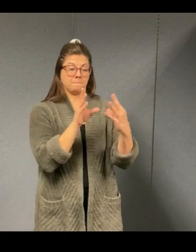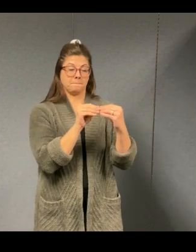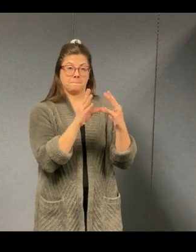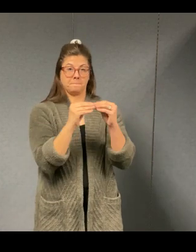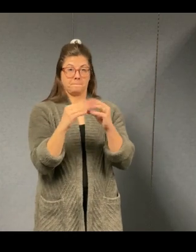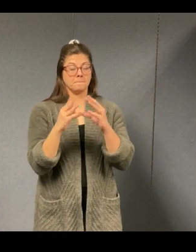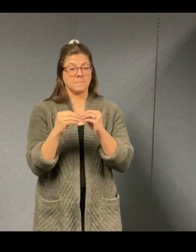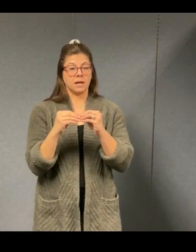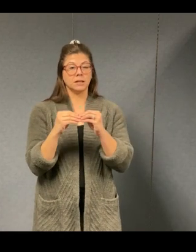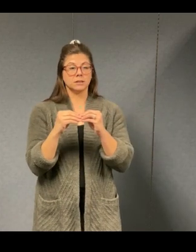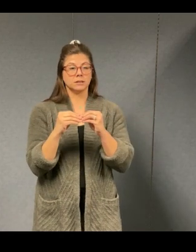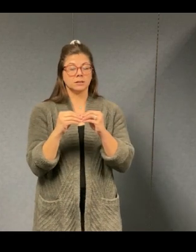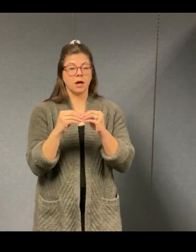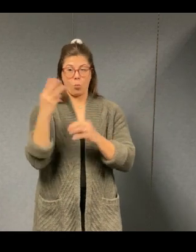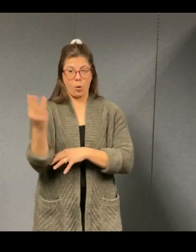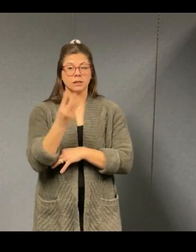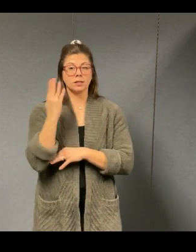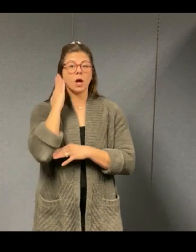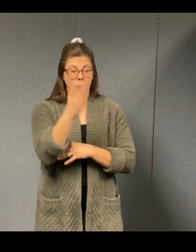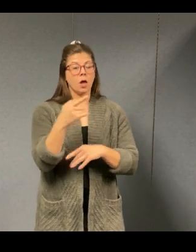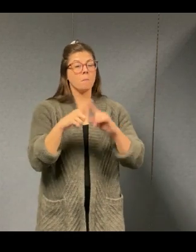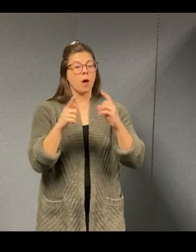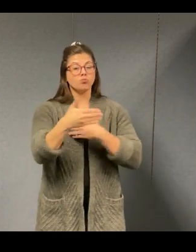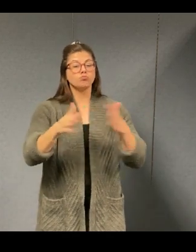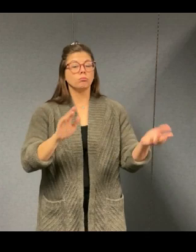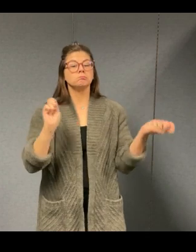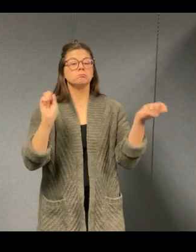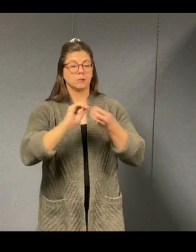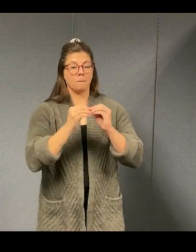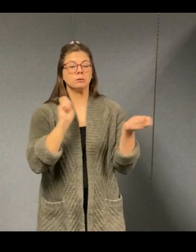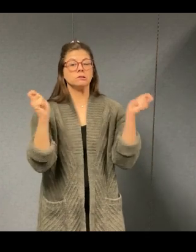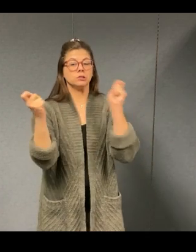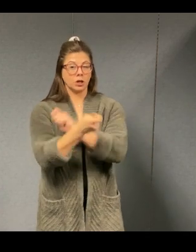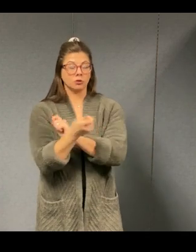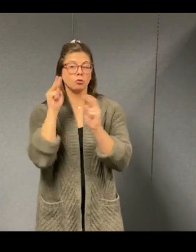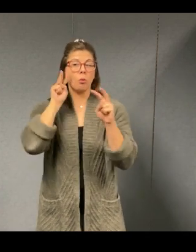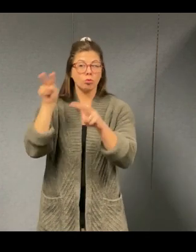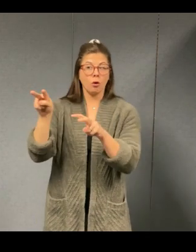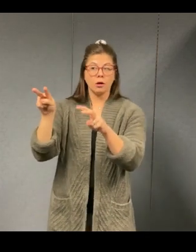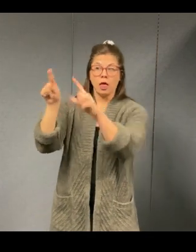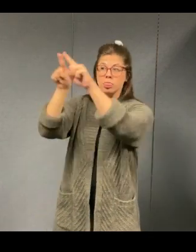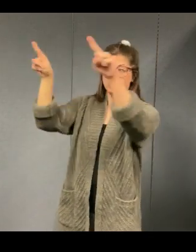room has changed. So check the bulletin board for new information. I